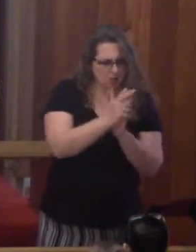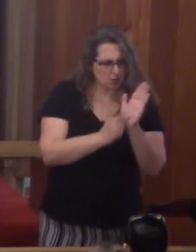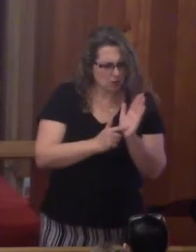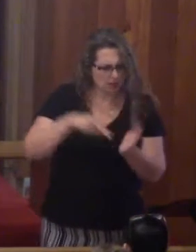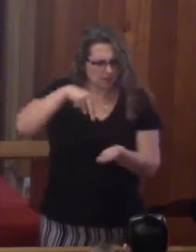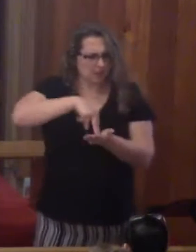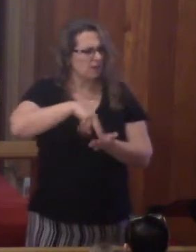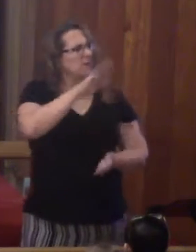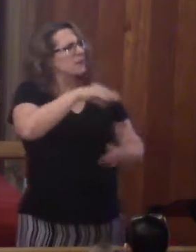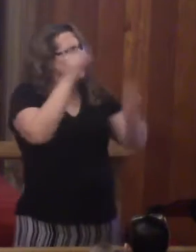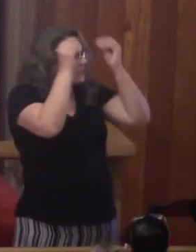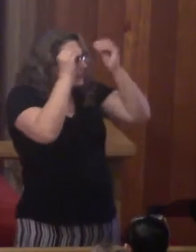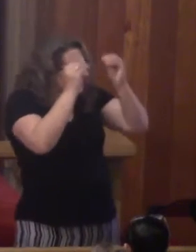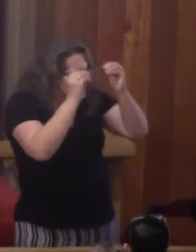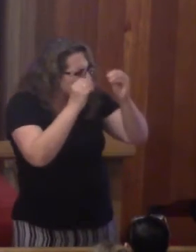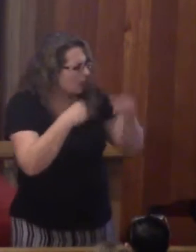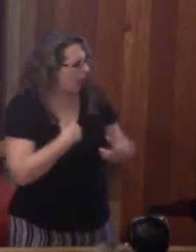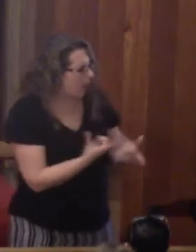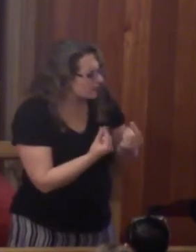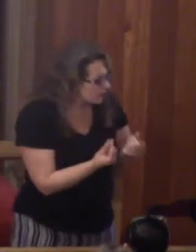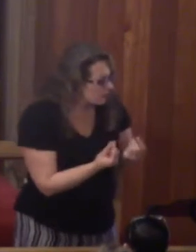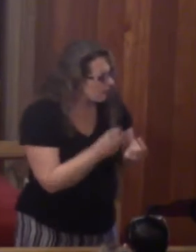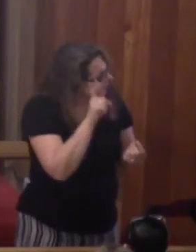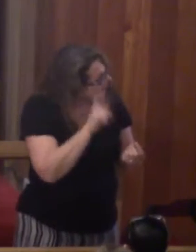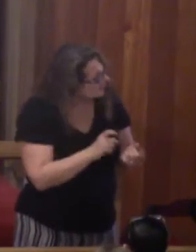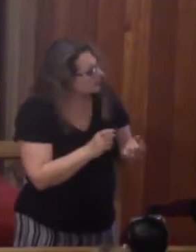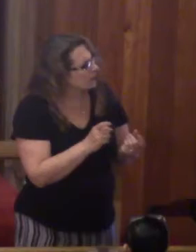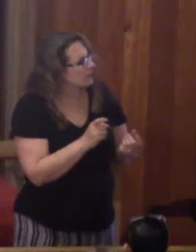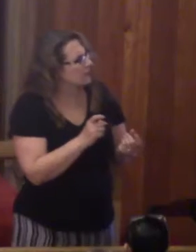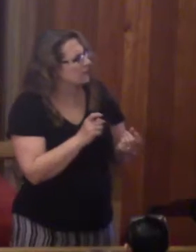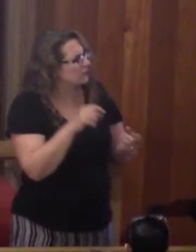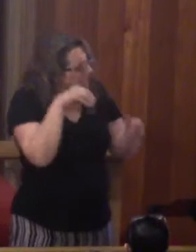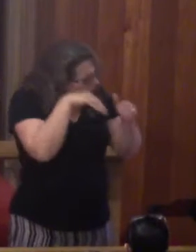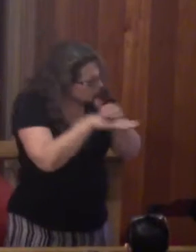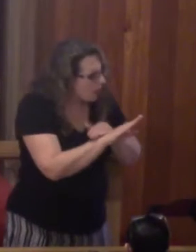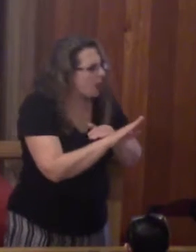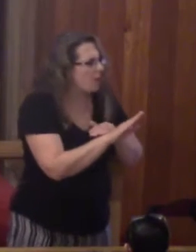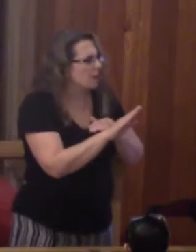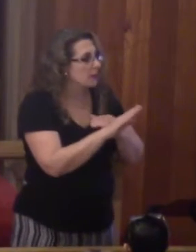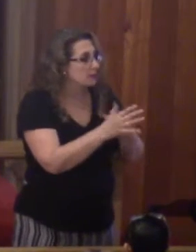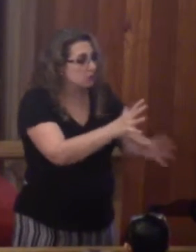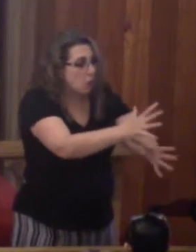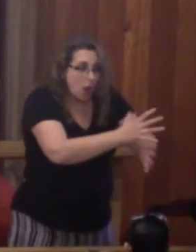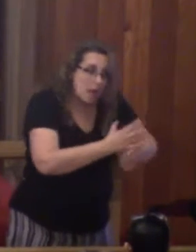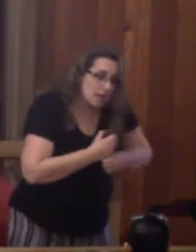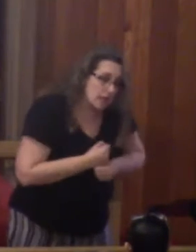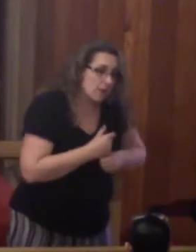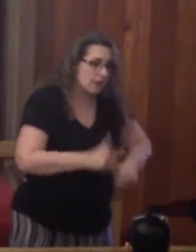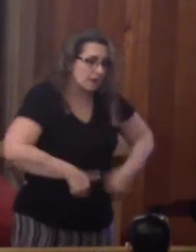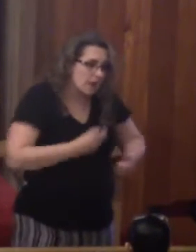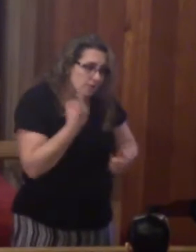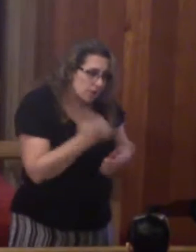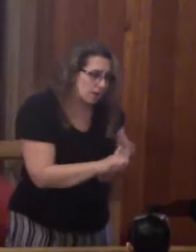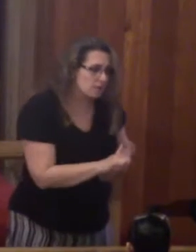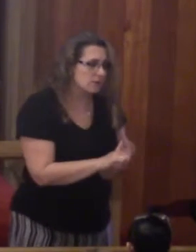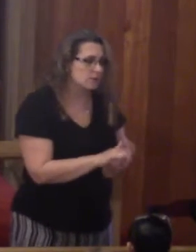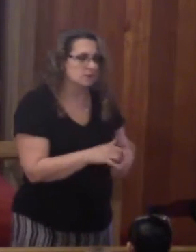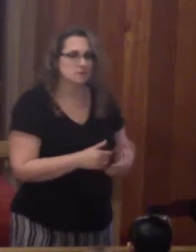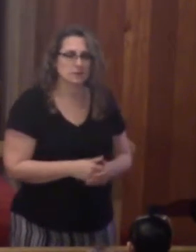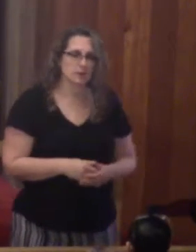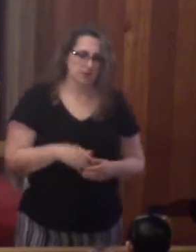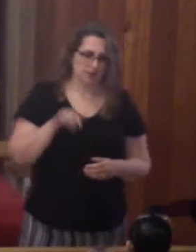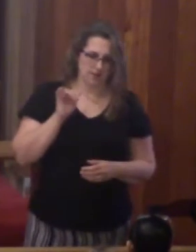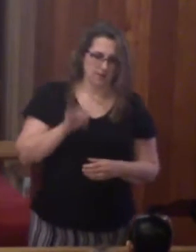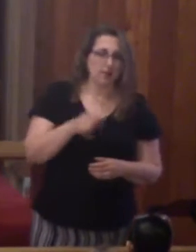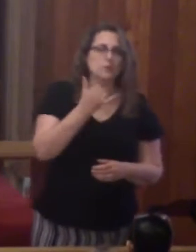and goes, "Teacher, what must I do, or what shall I do to inherit eternal life?" And of